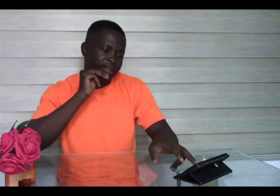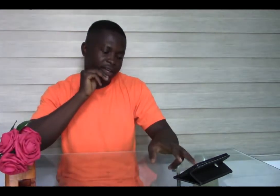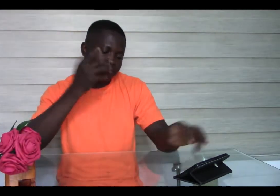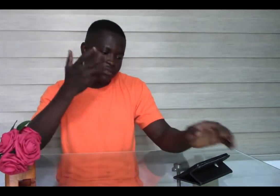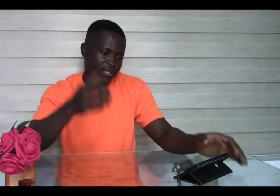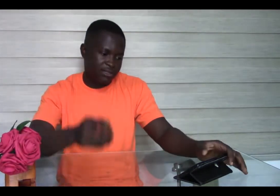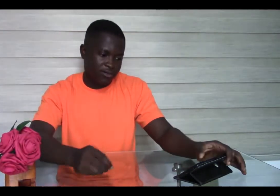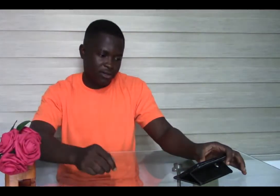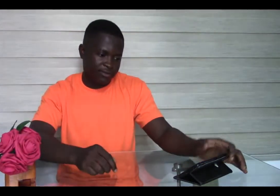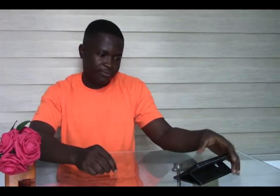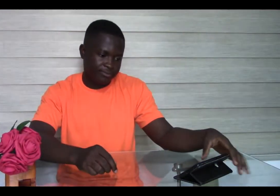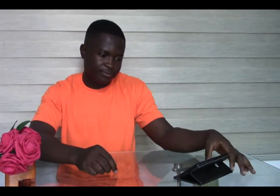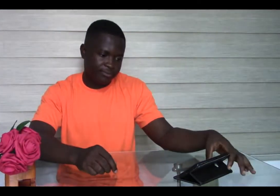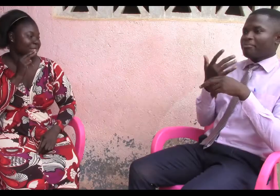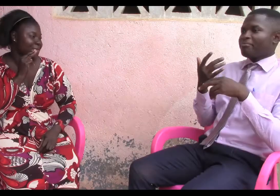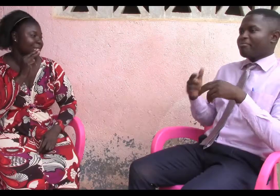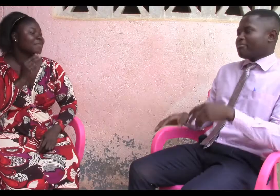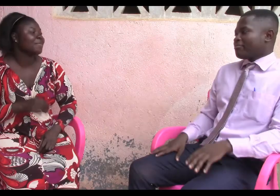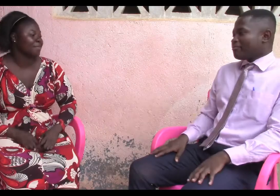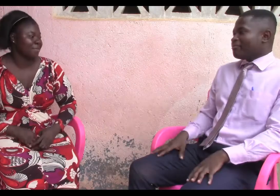so let's go on.